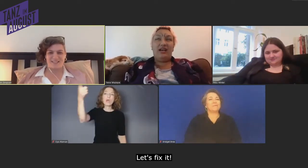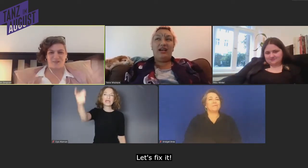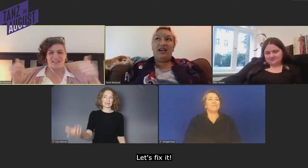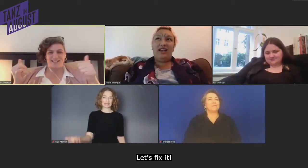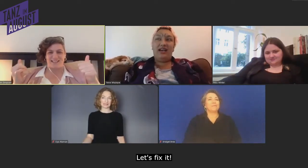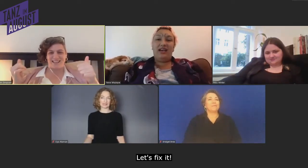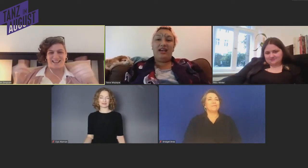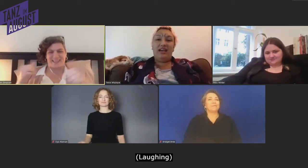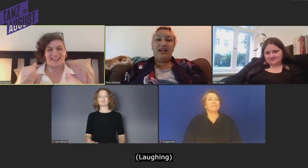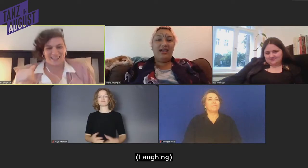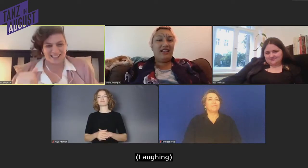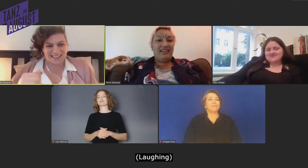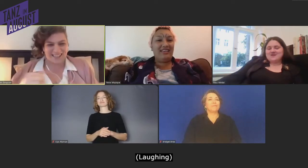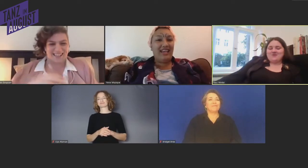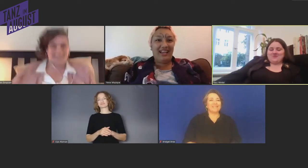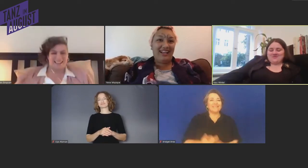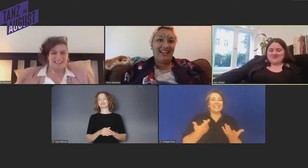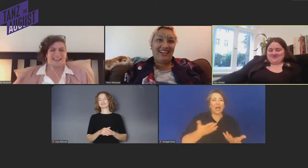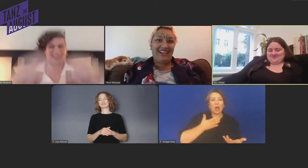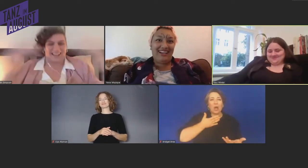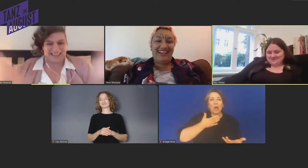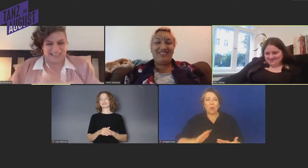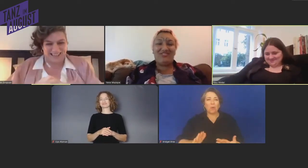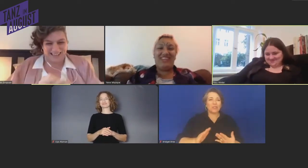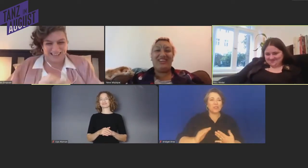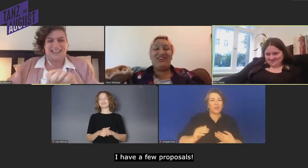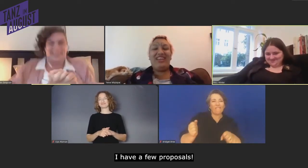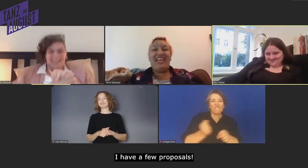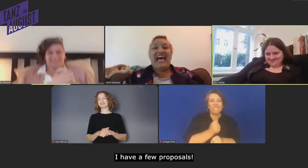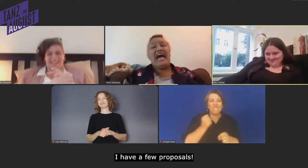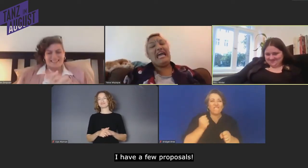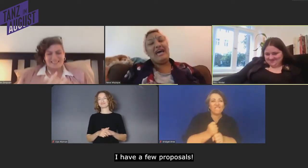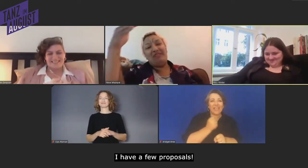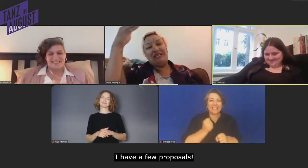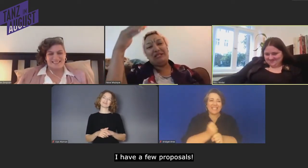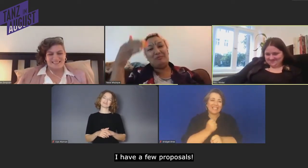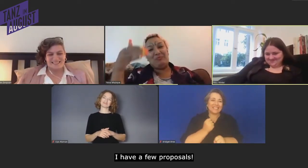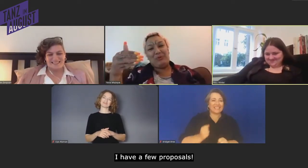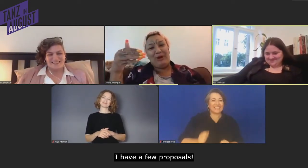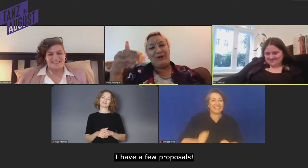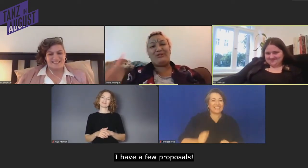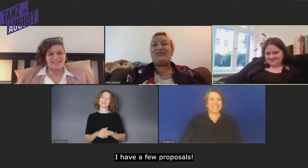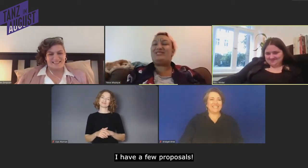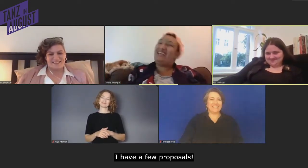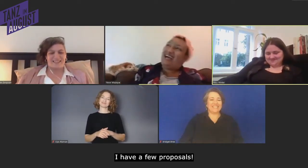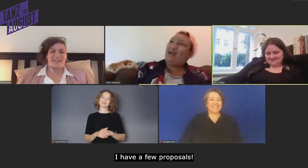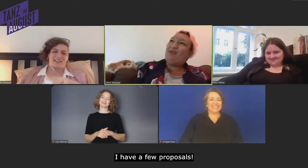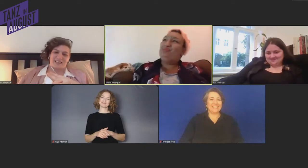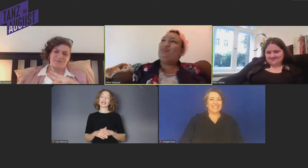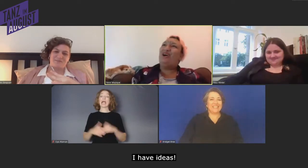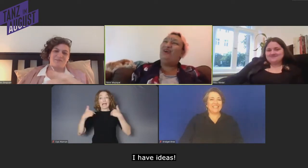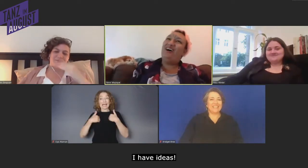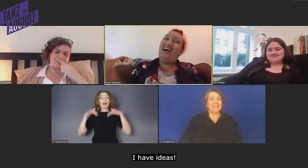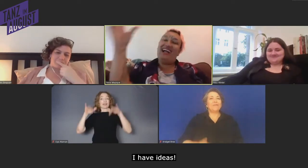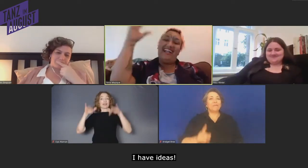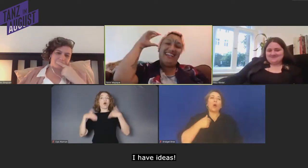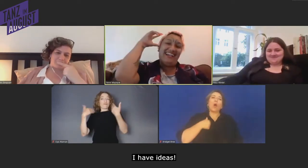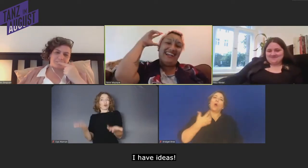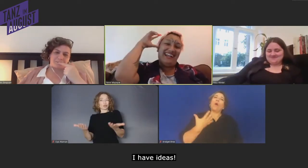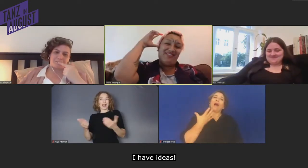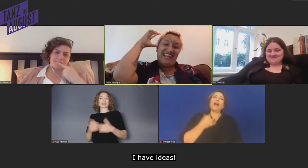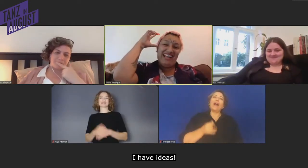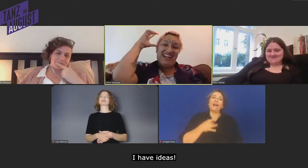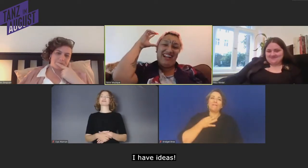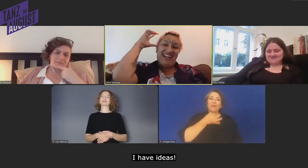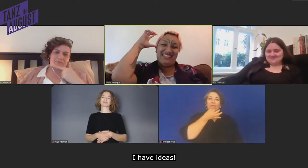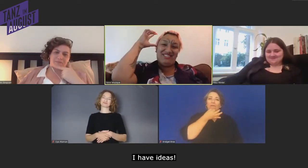Let's fix it. No. I have these proposals. No, I